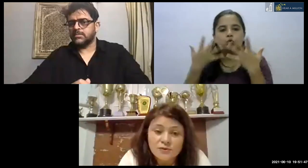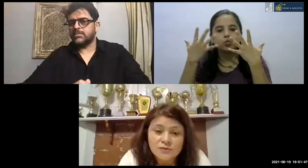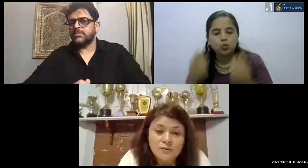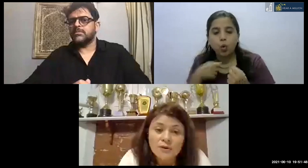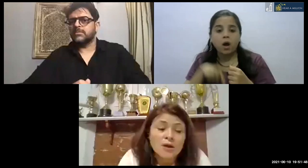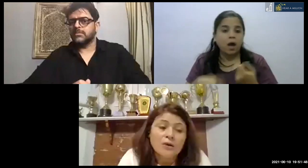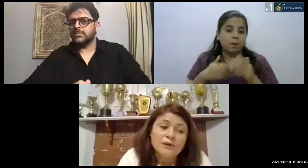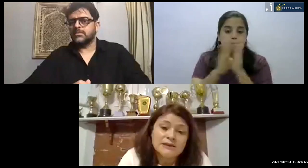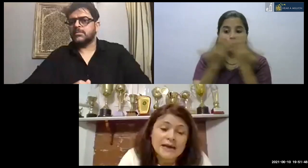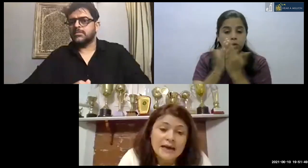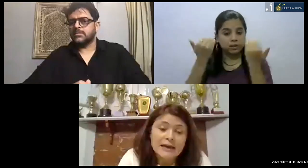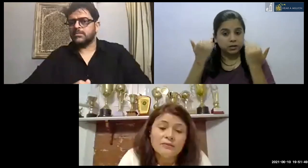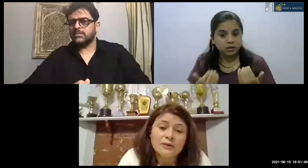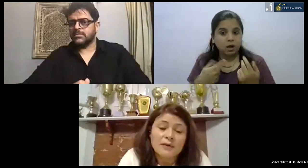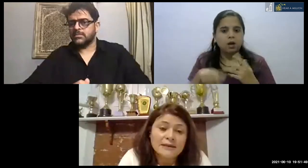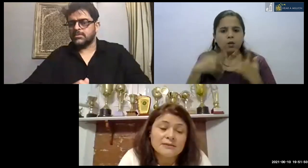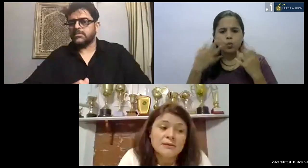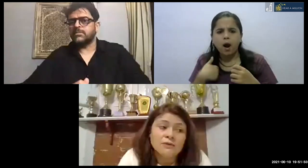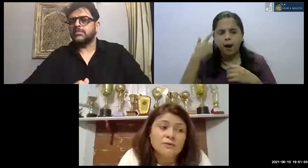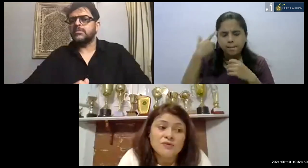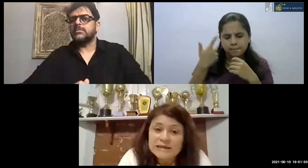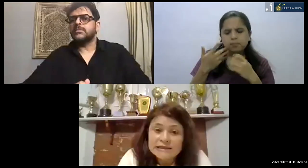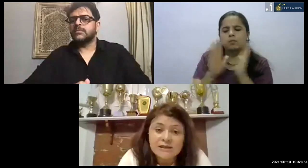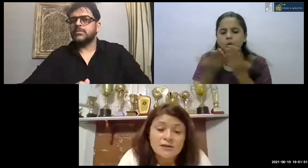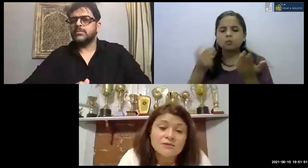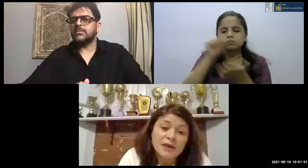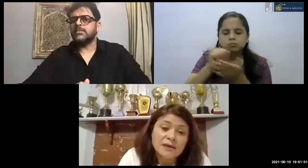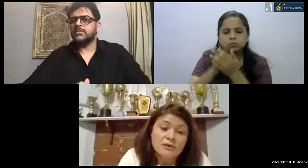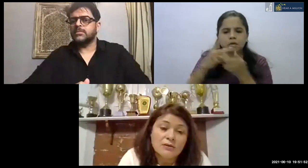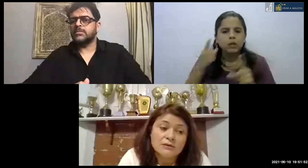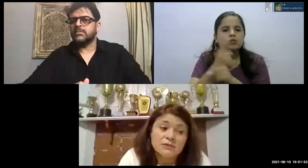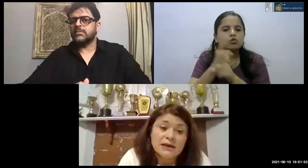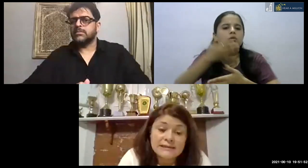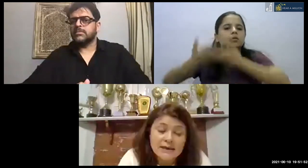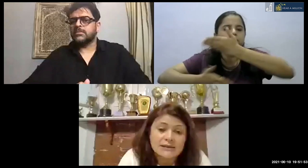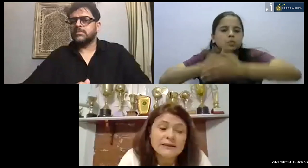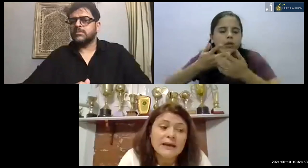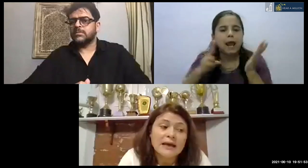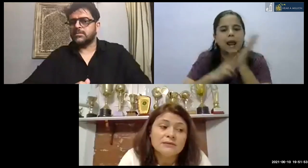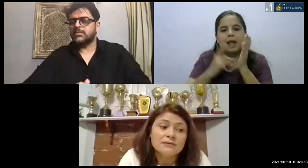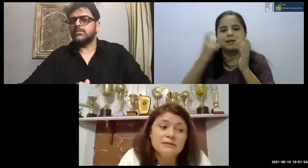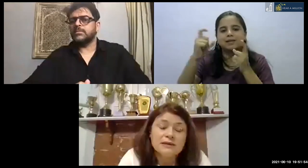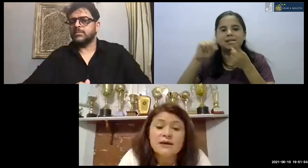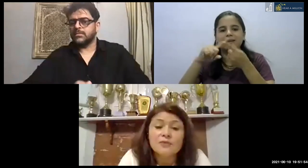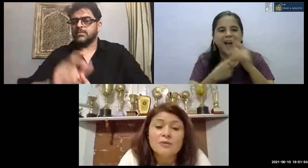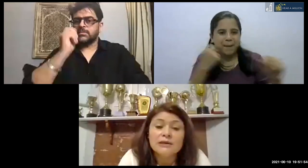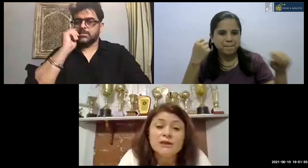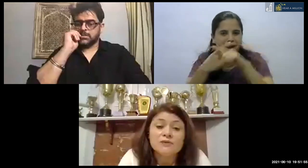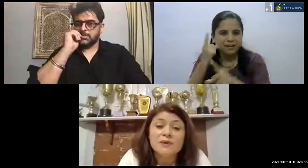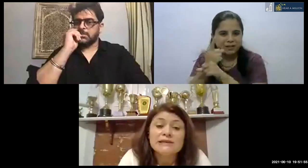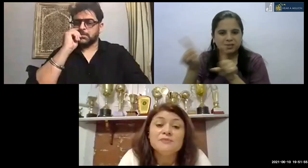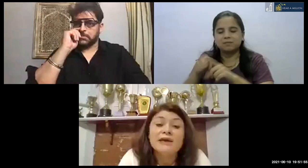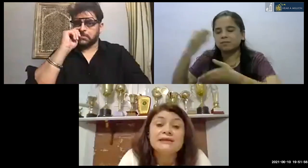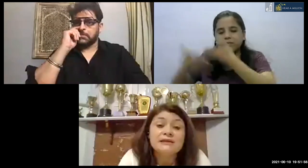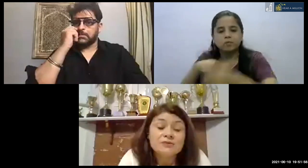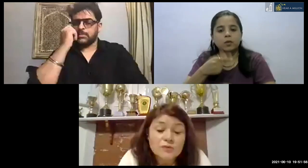textbooks also, we design, we write, we train teachers based on NCERT, and these are commonly used